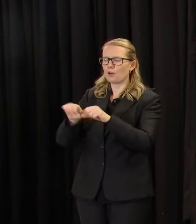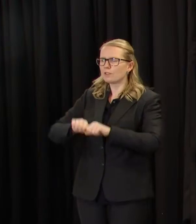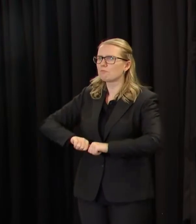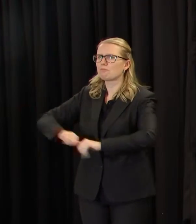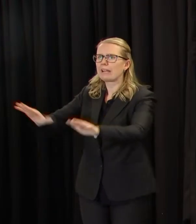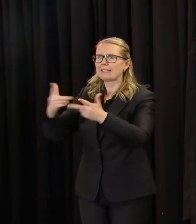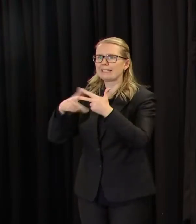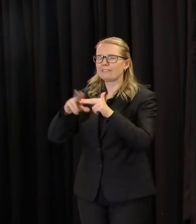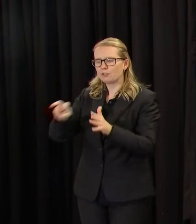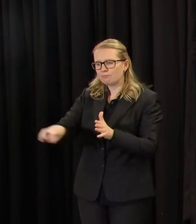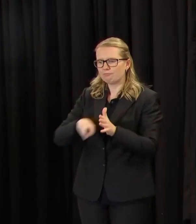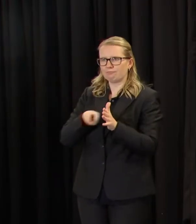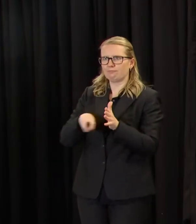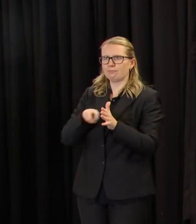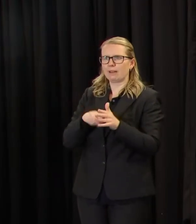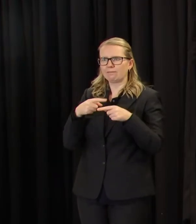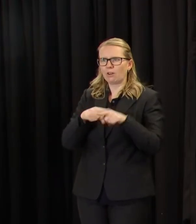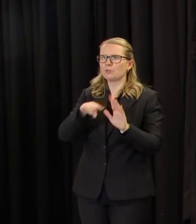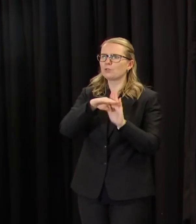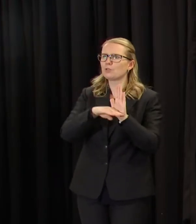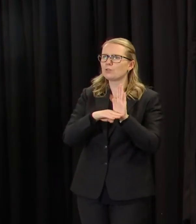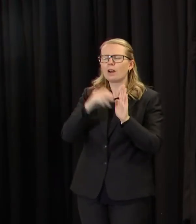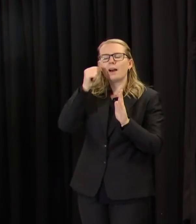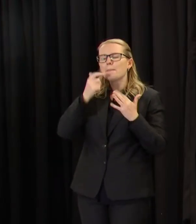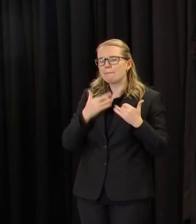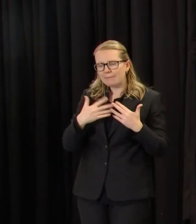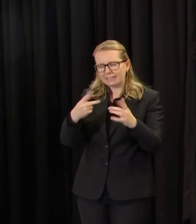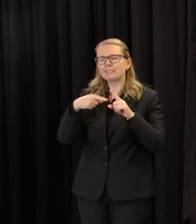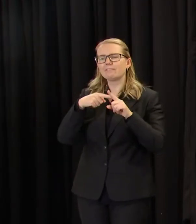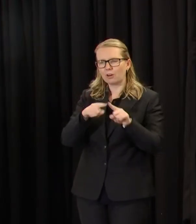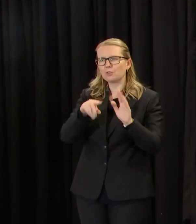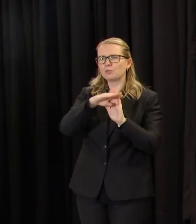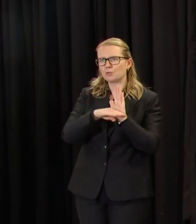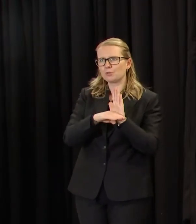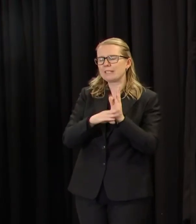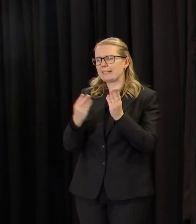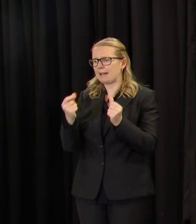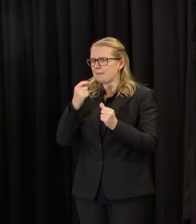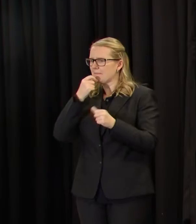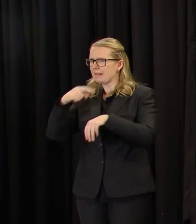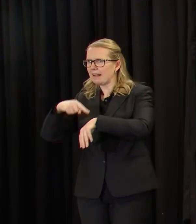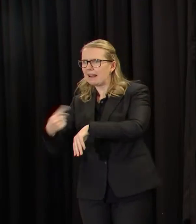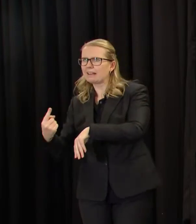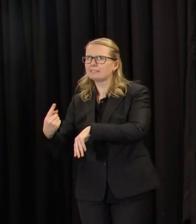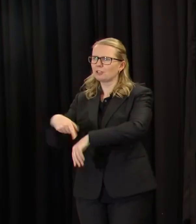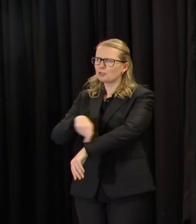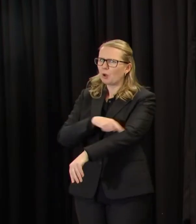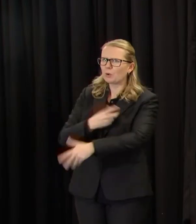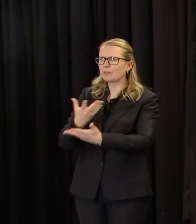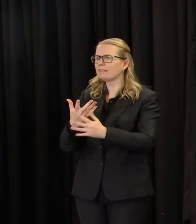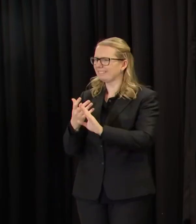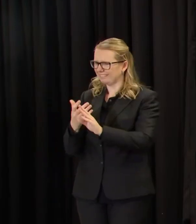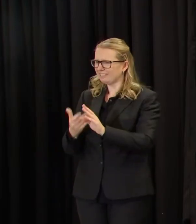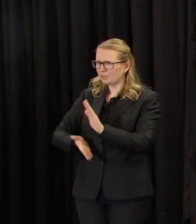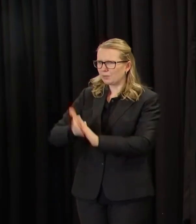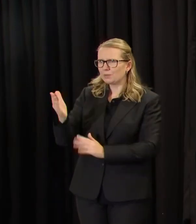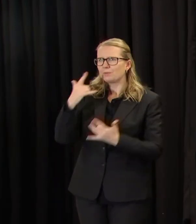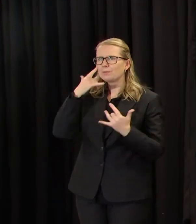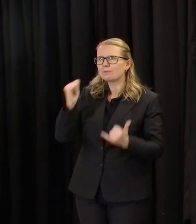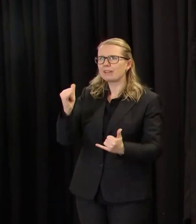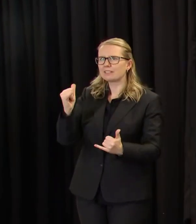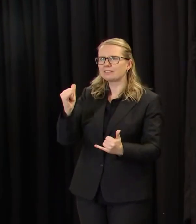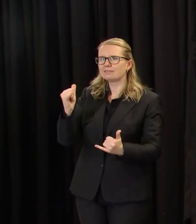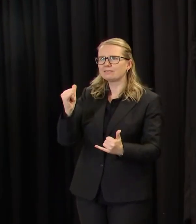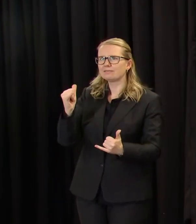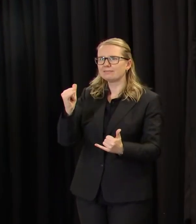have to do. Many are, but there are some people who are just presenting a bit too late. So that's why we keep reminding people, come and get tested as